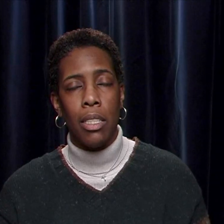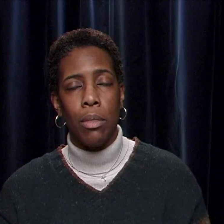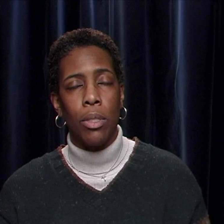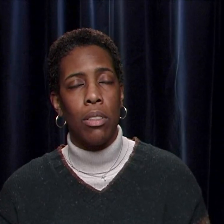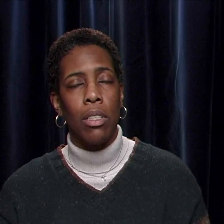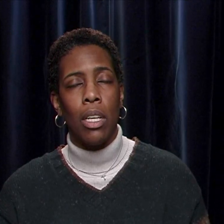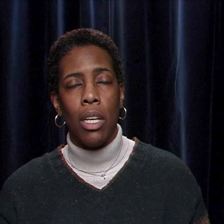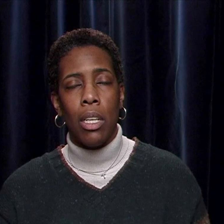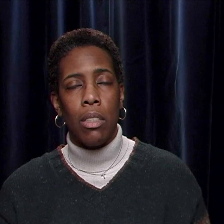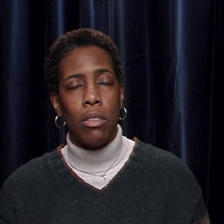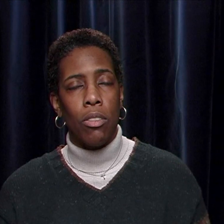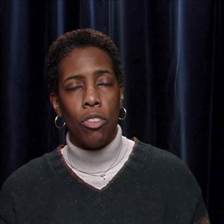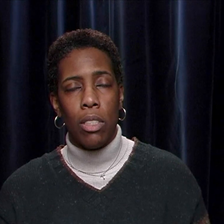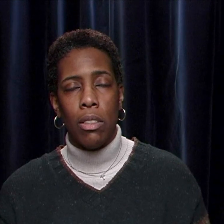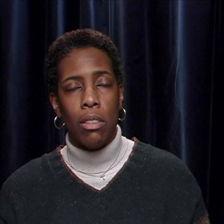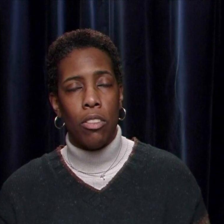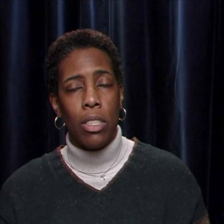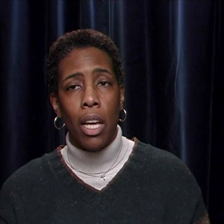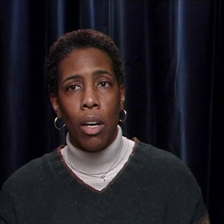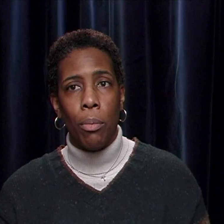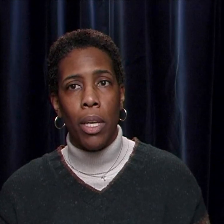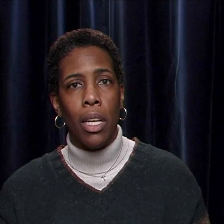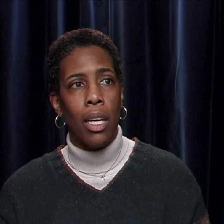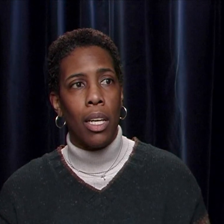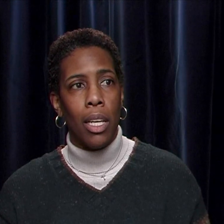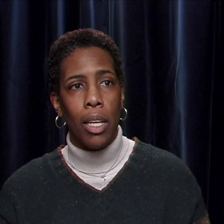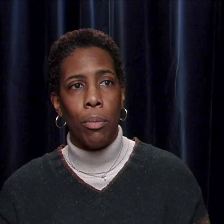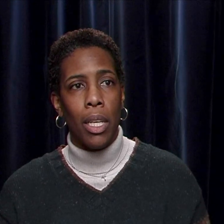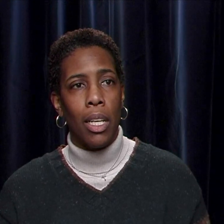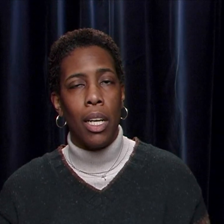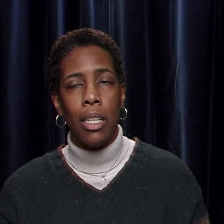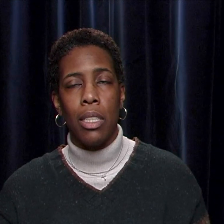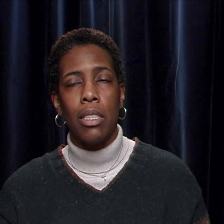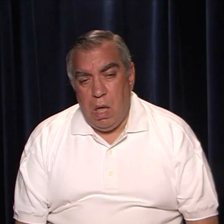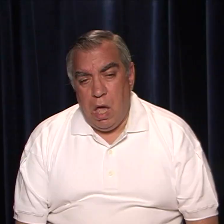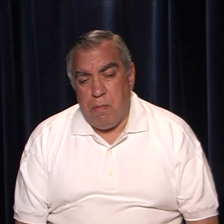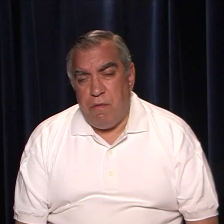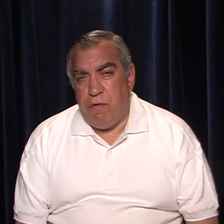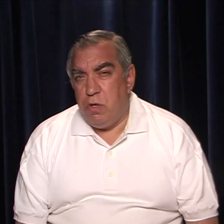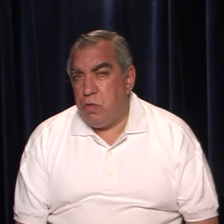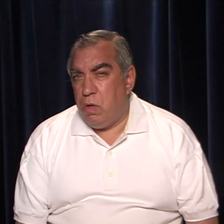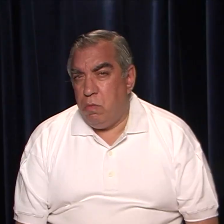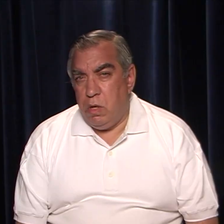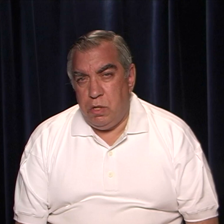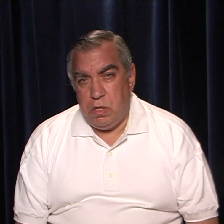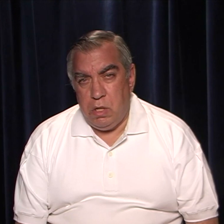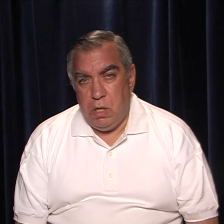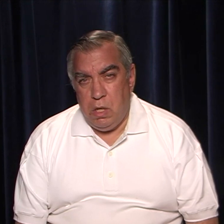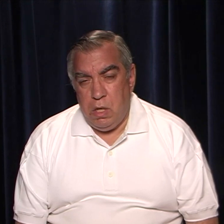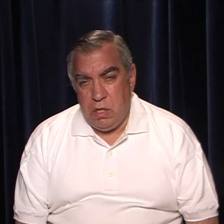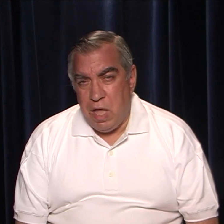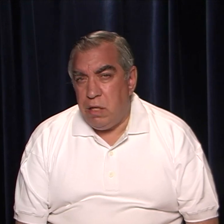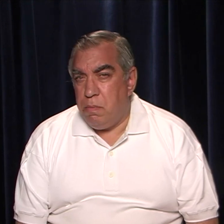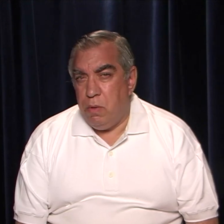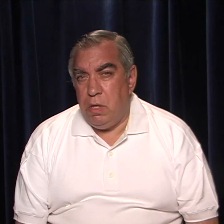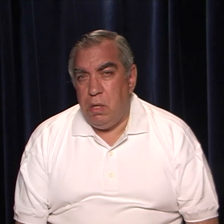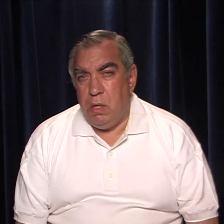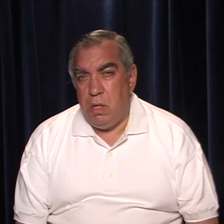him to just help me get out of this. My first thought was, is that the building that my